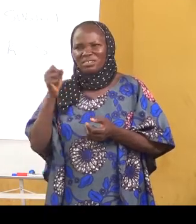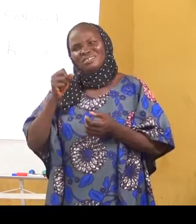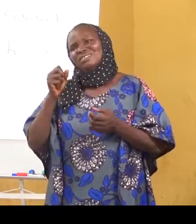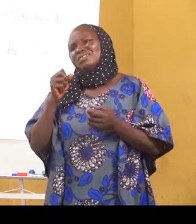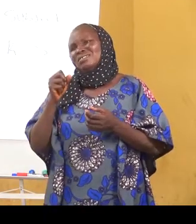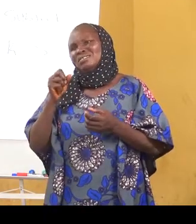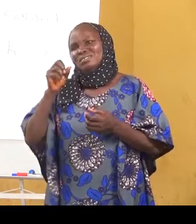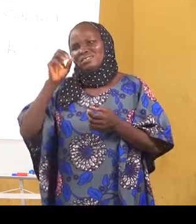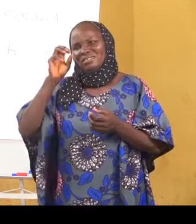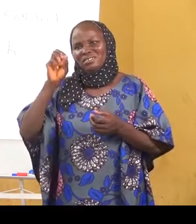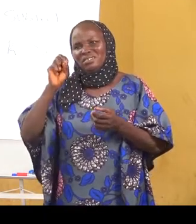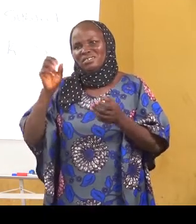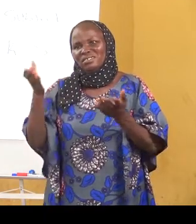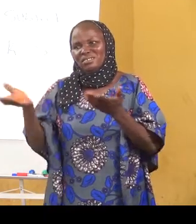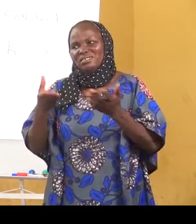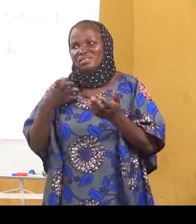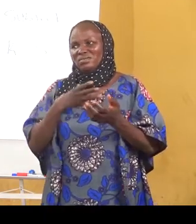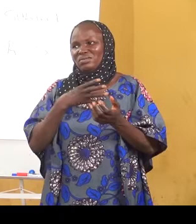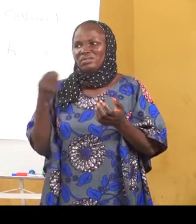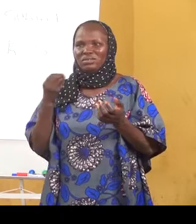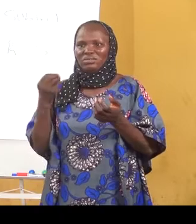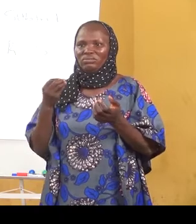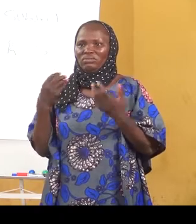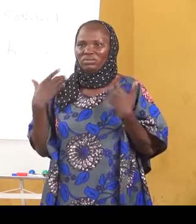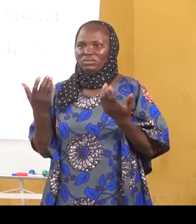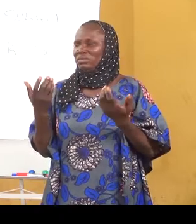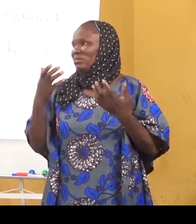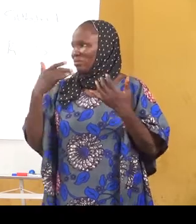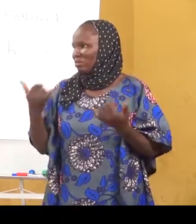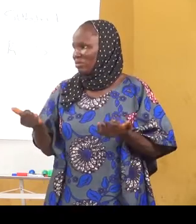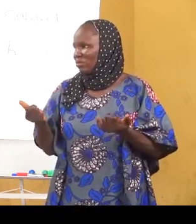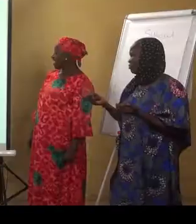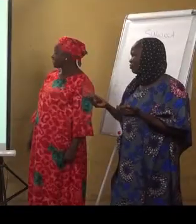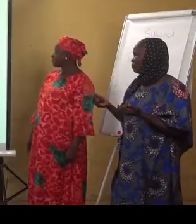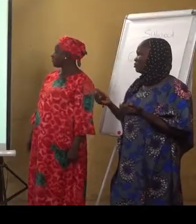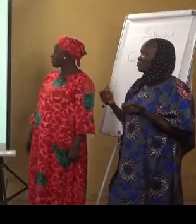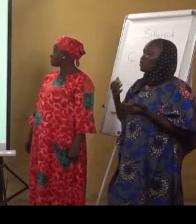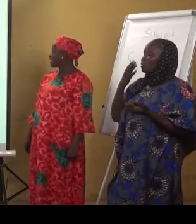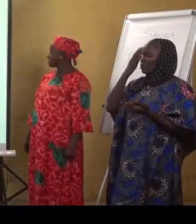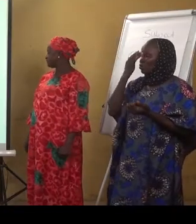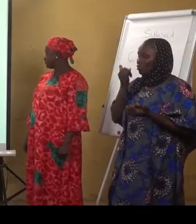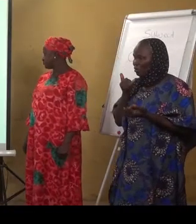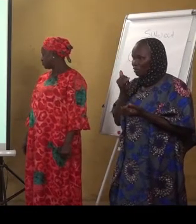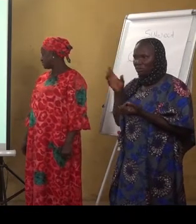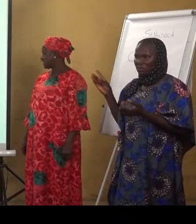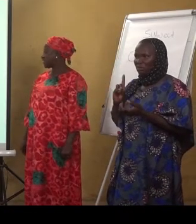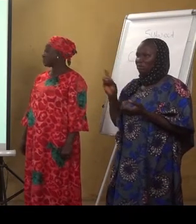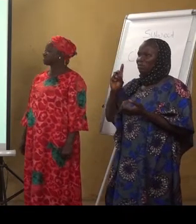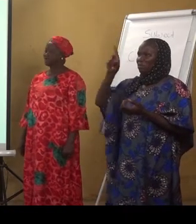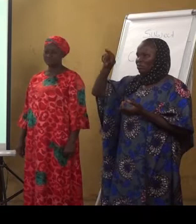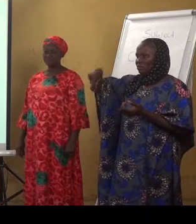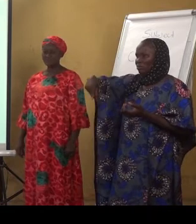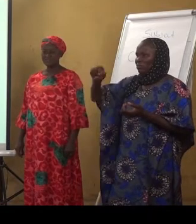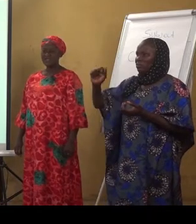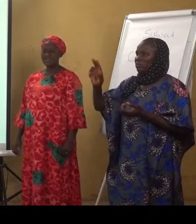to Philemon, who was a preacher. Now, why did Paul write Philemon and